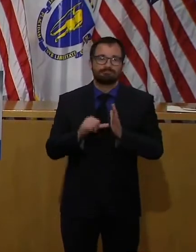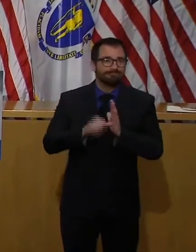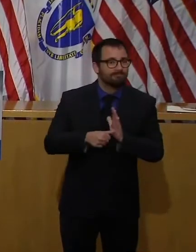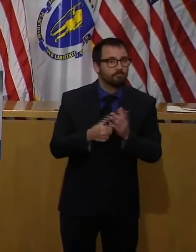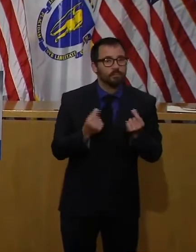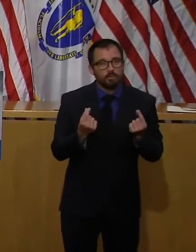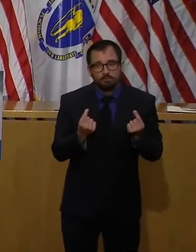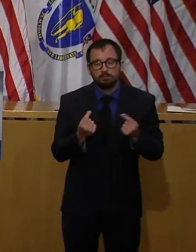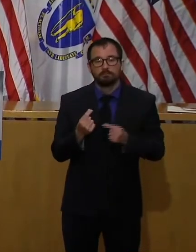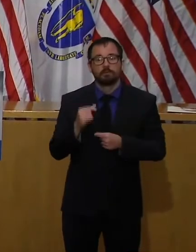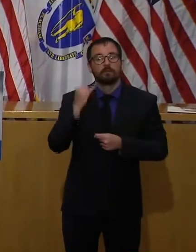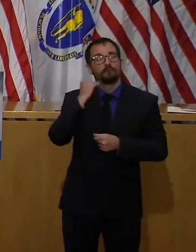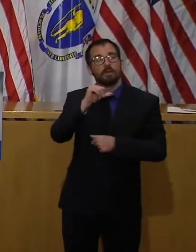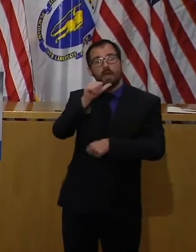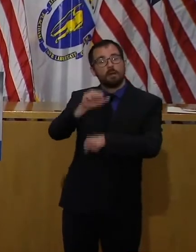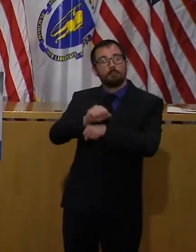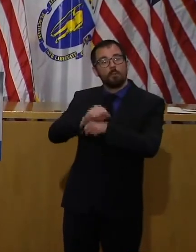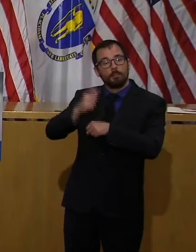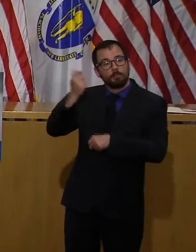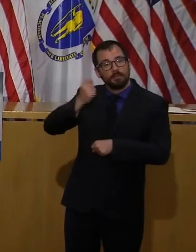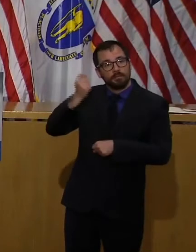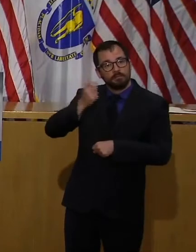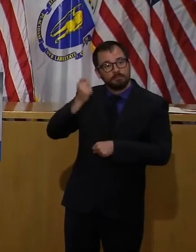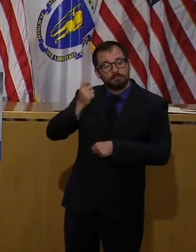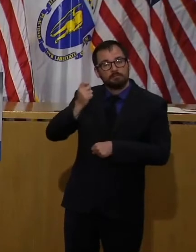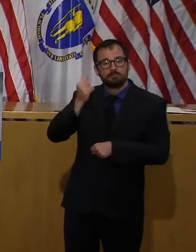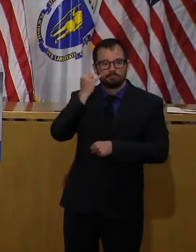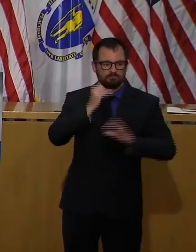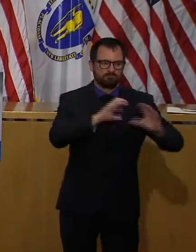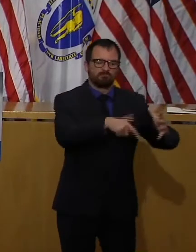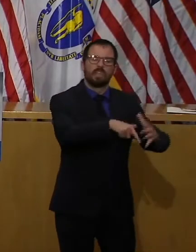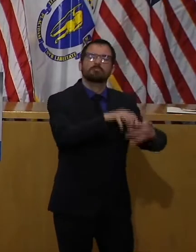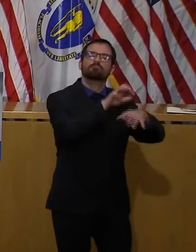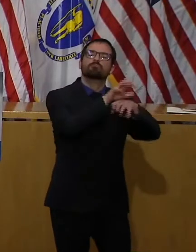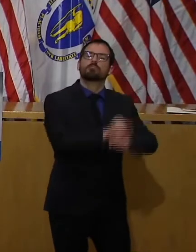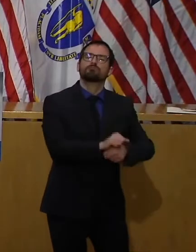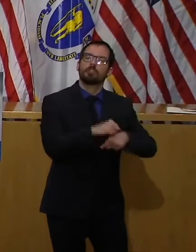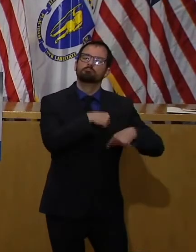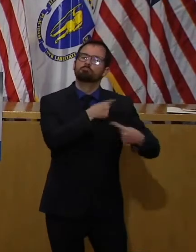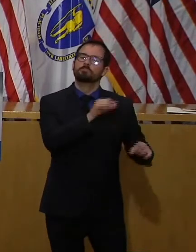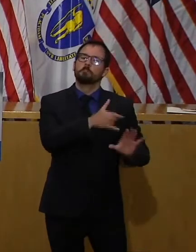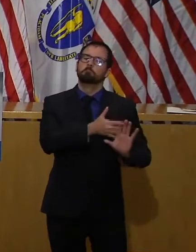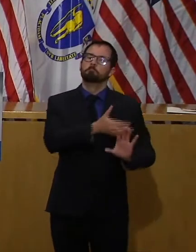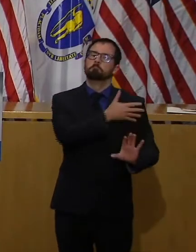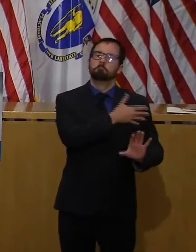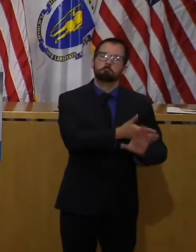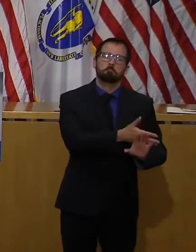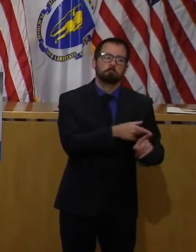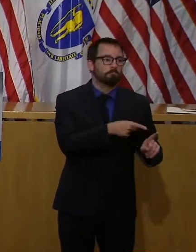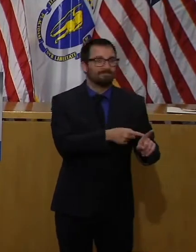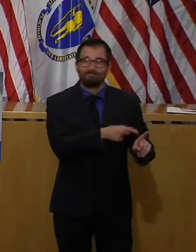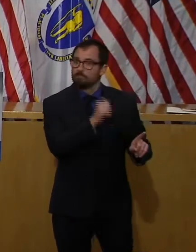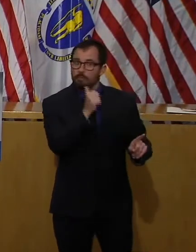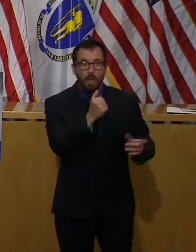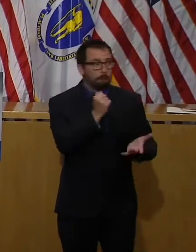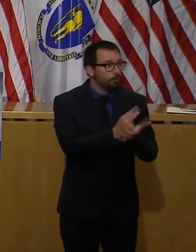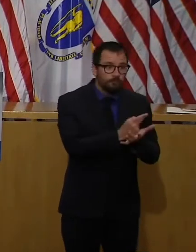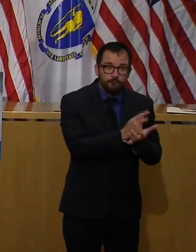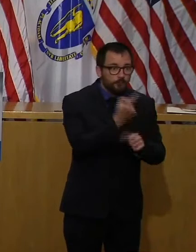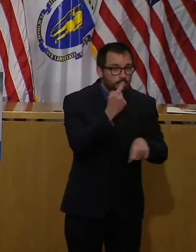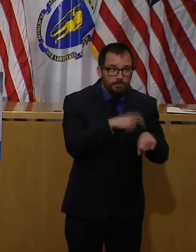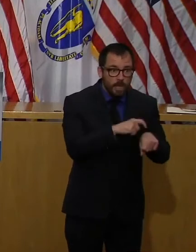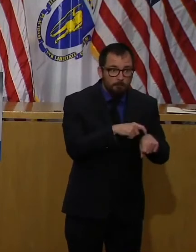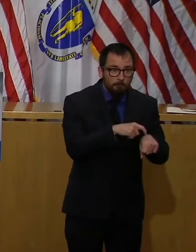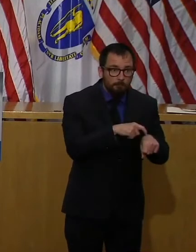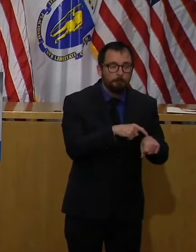assurance, unemployment assistance claim doesn't process the first time is because the name of the employer that's listed on